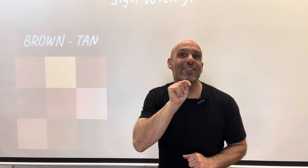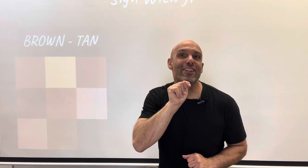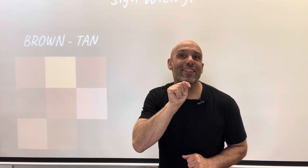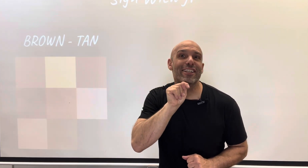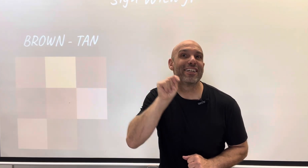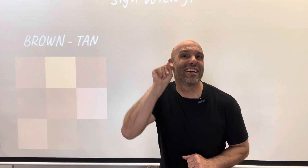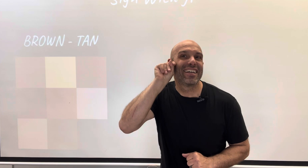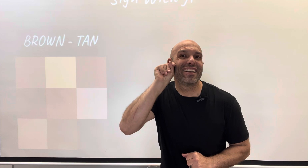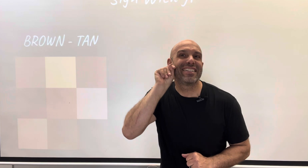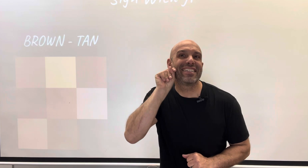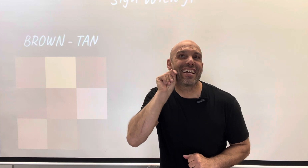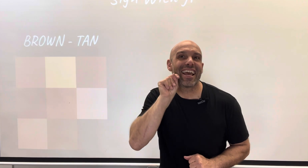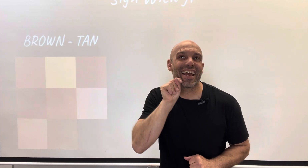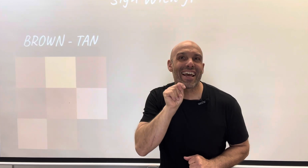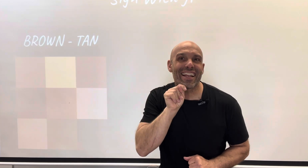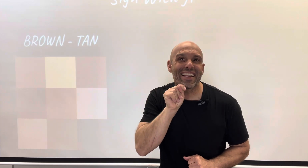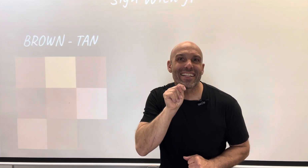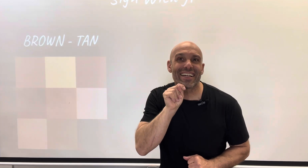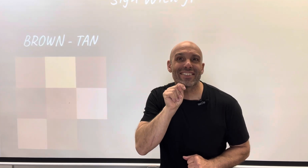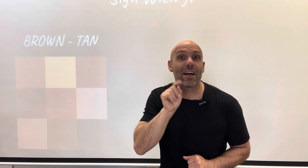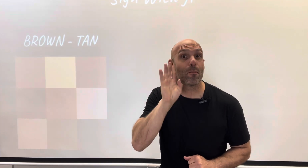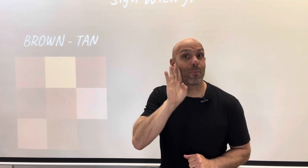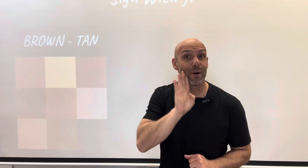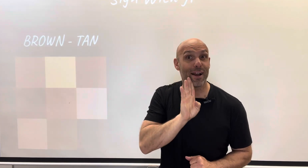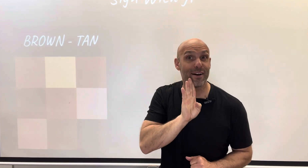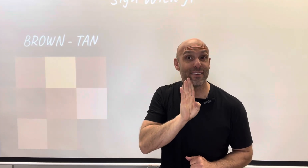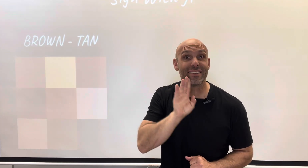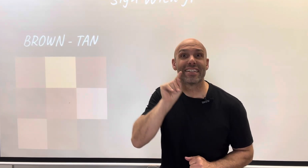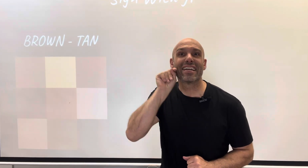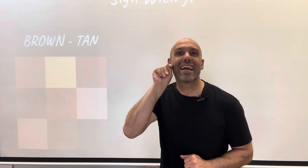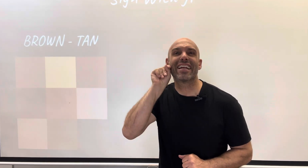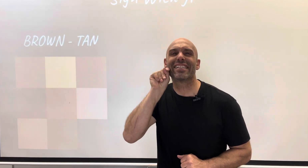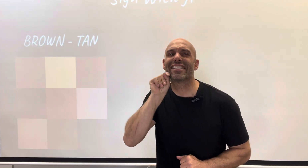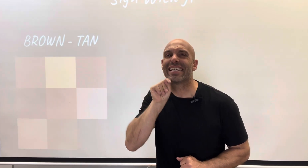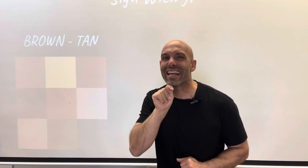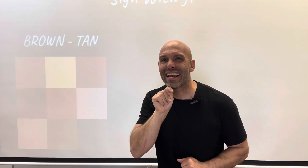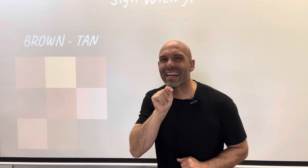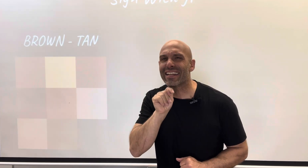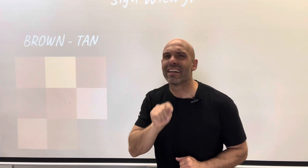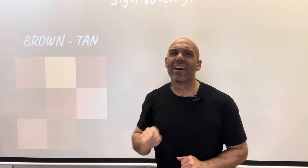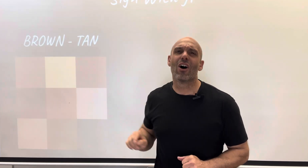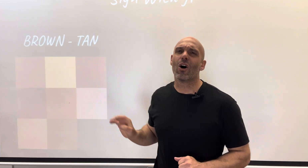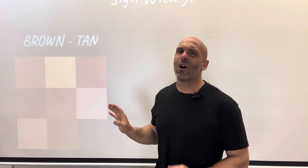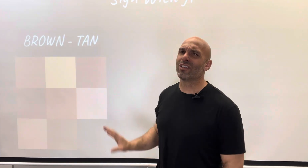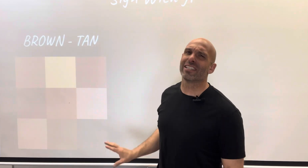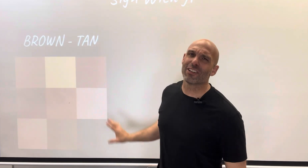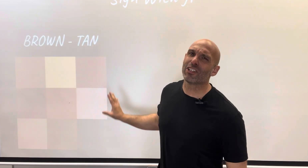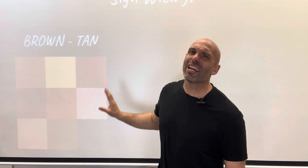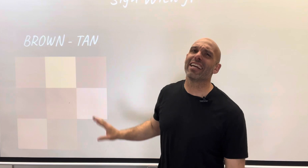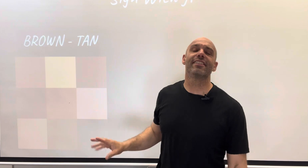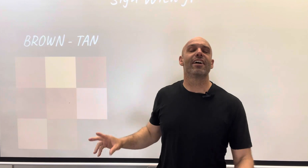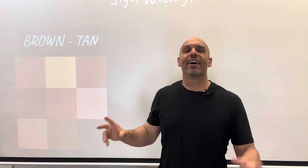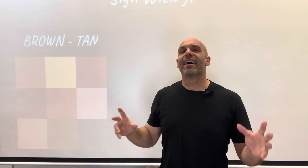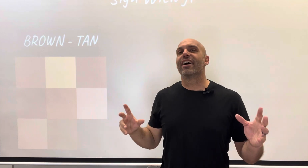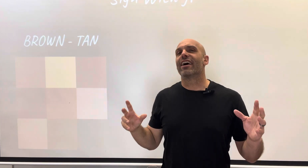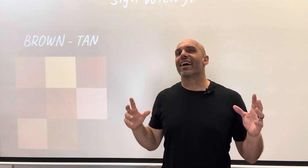cheek. Tan. That's right. Brown and tan. All these other shades,